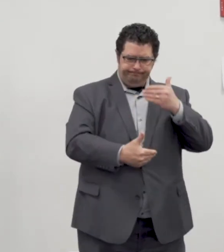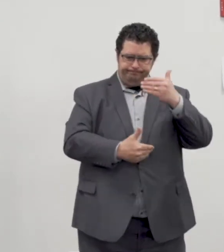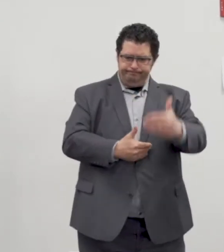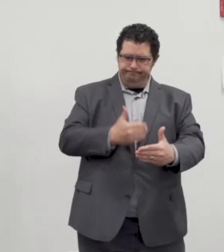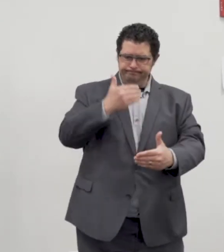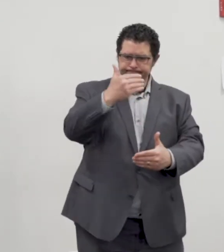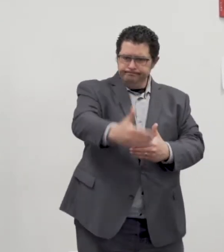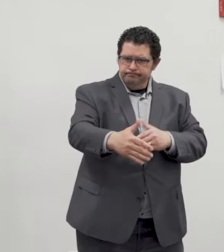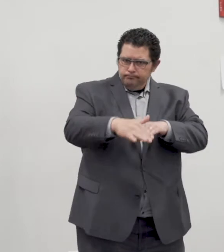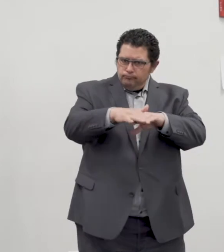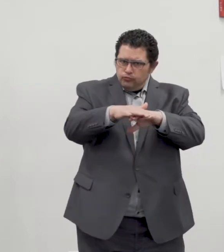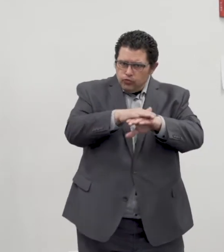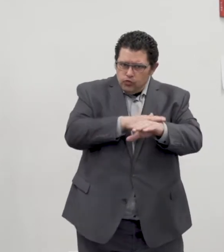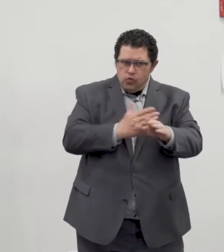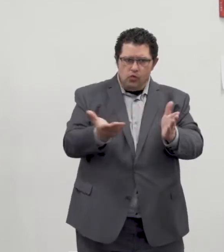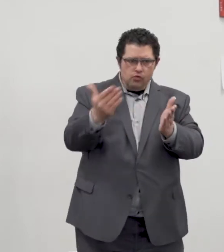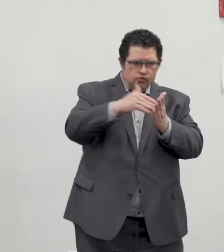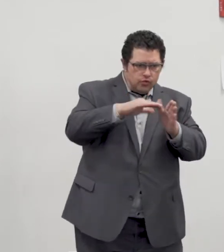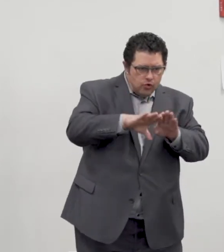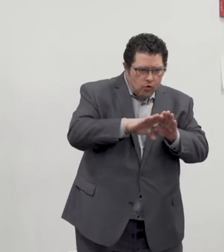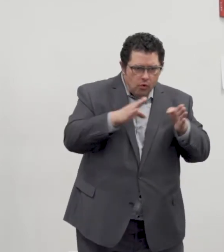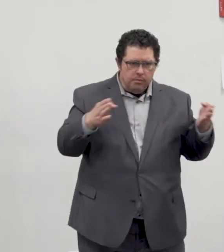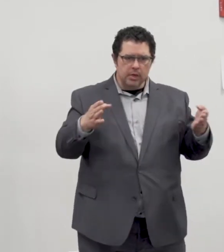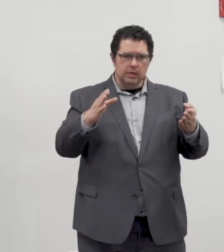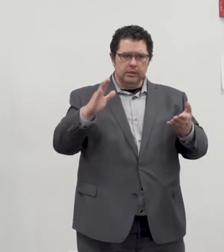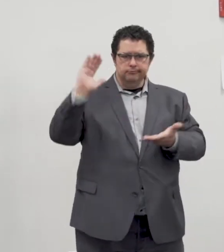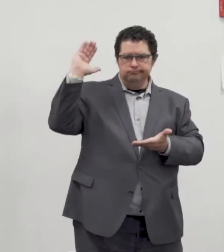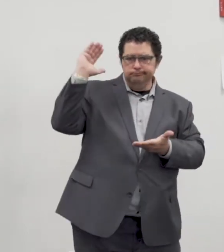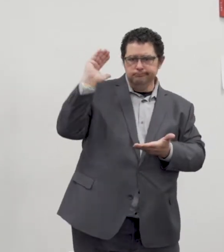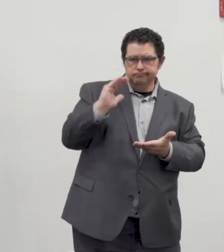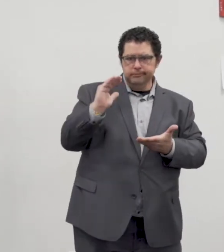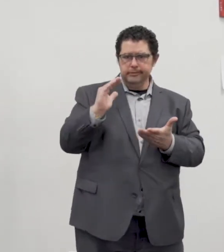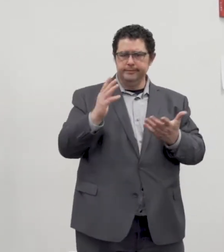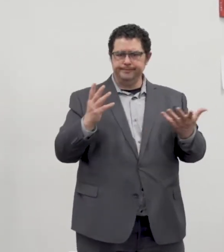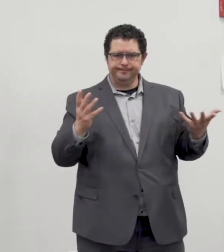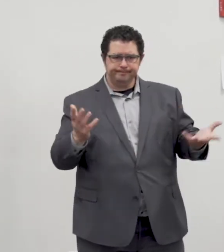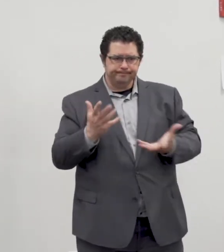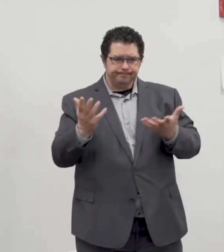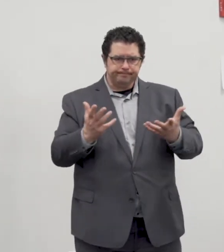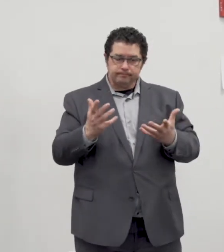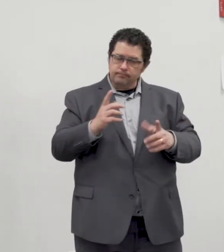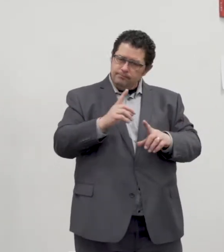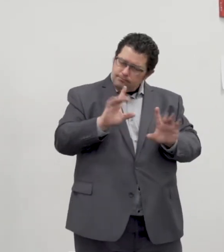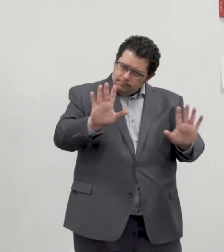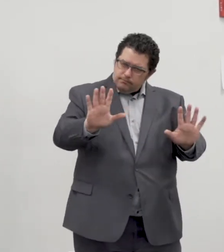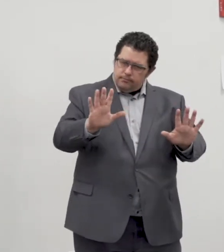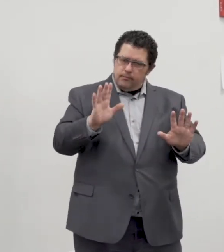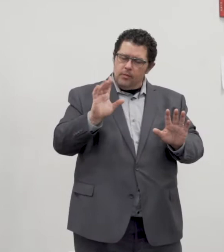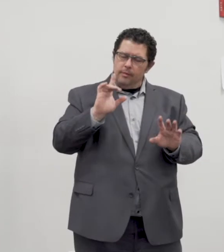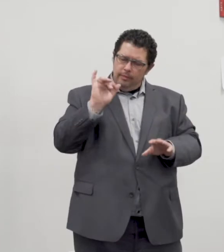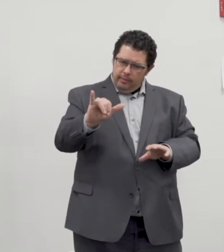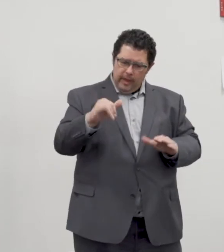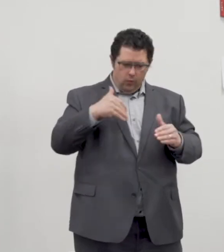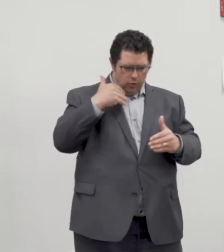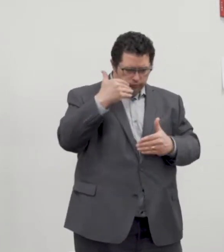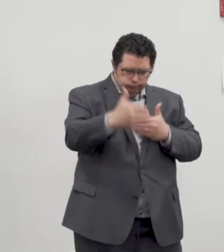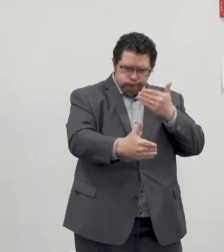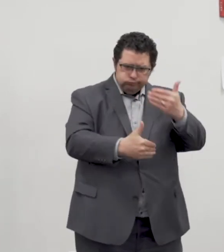reopening and easing of our public health orders. This will be slow, but we will get us moving forward